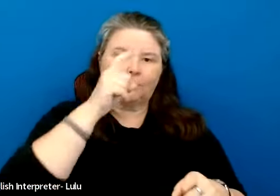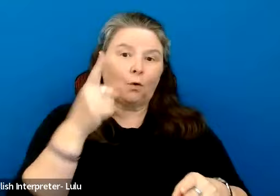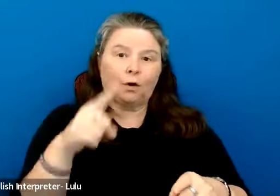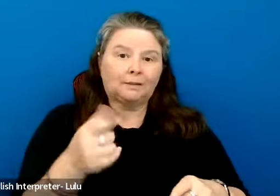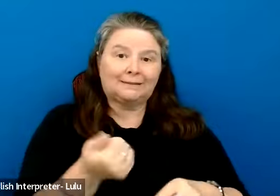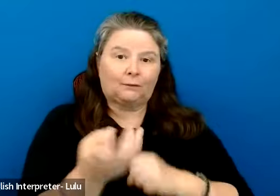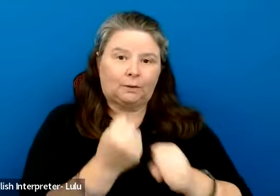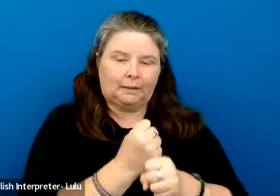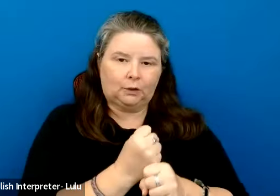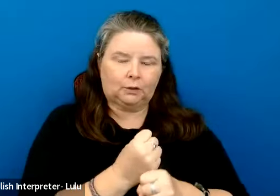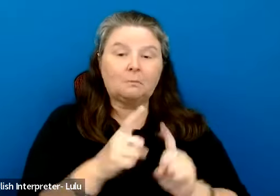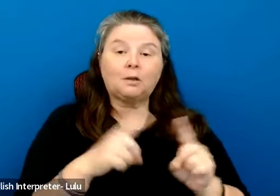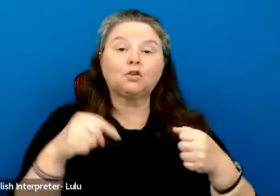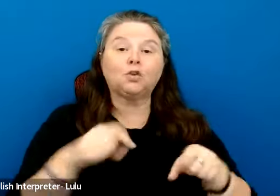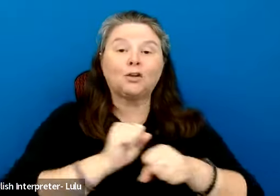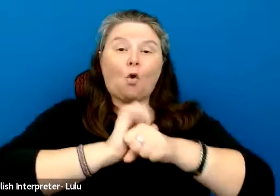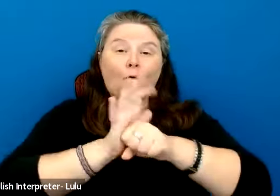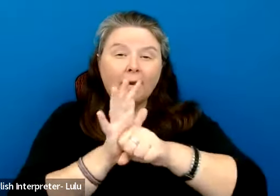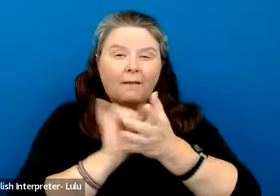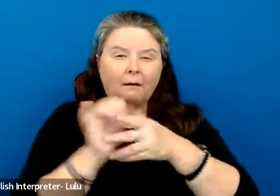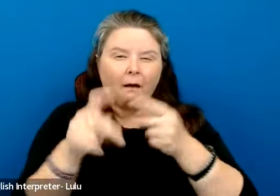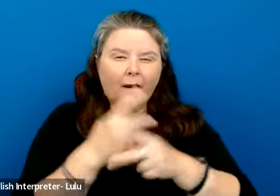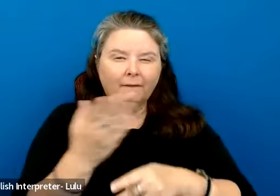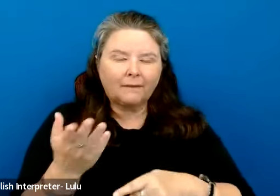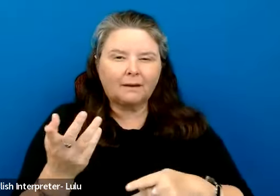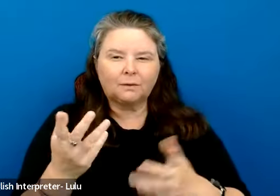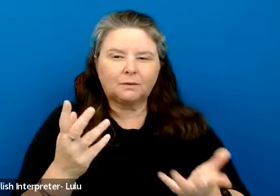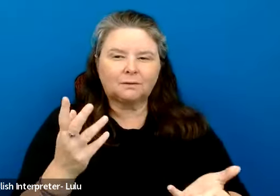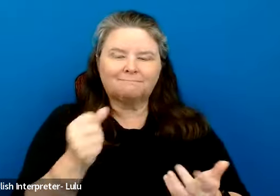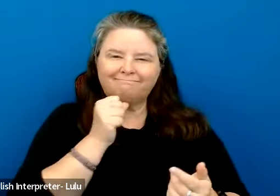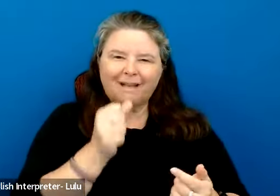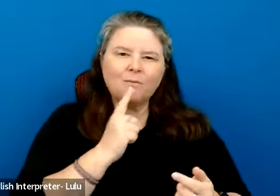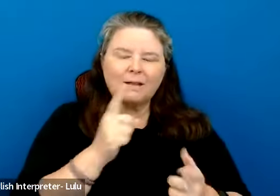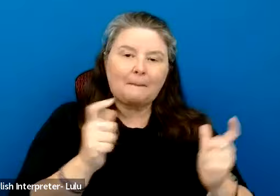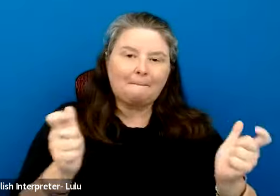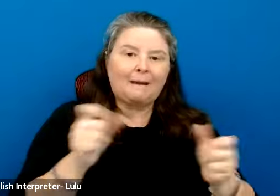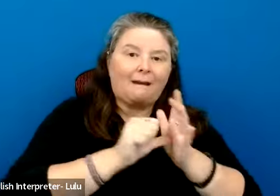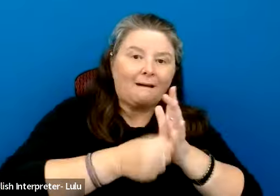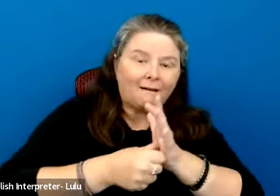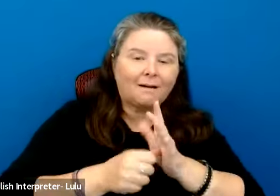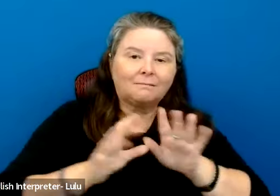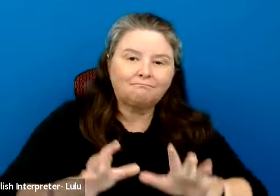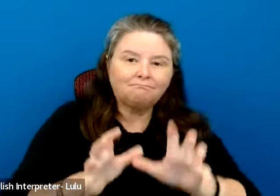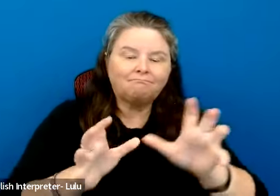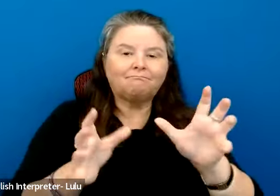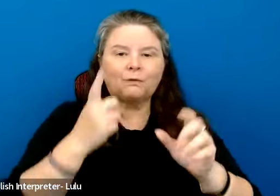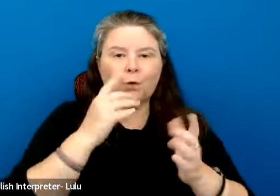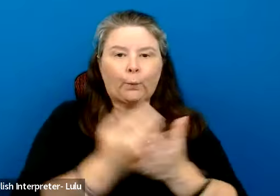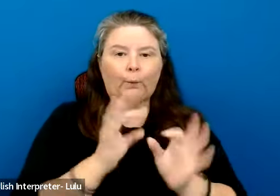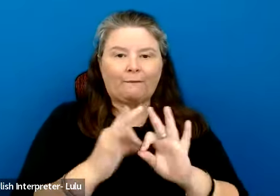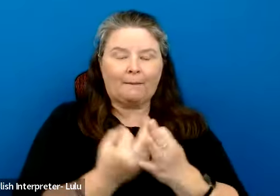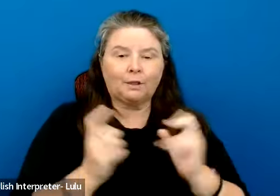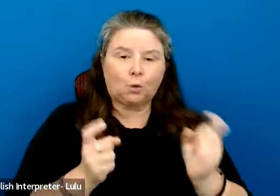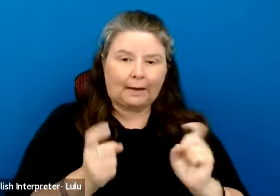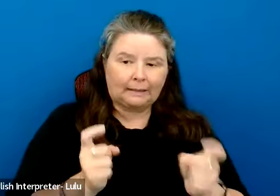years. But during COVID and things like that, it hadn't really been a big emphasis or push to get new families